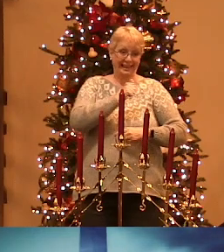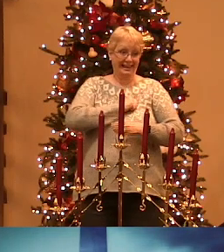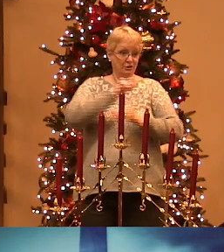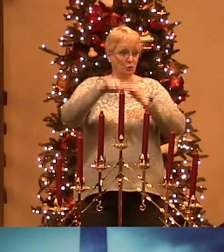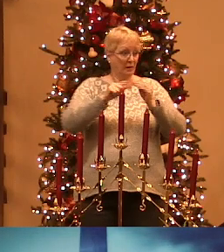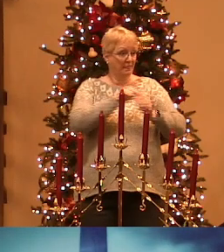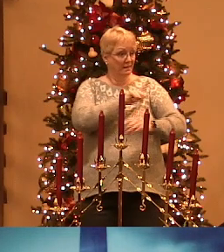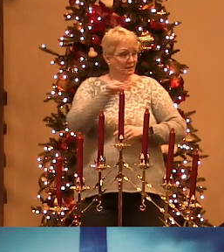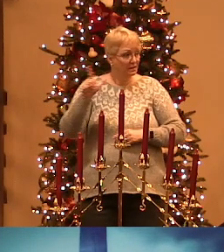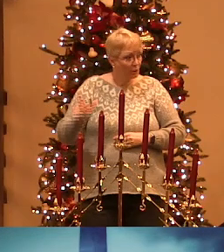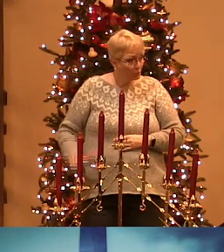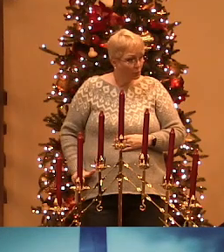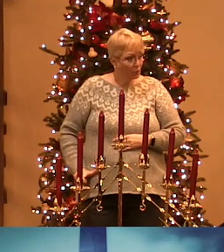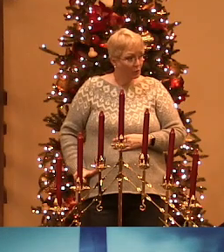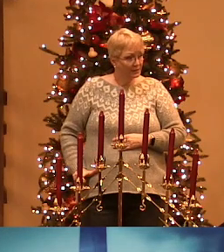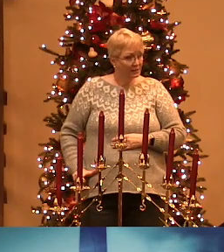Lord.